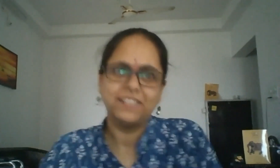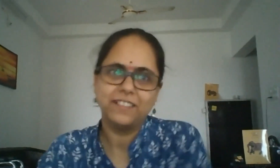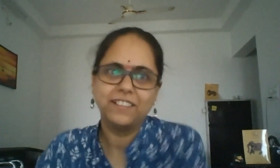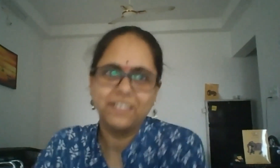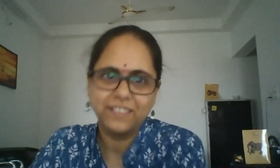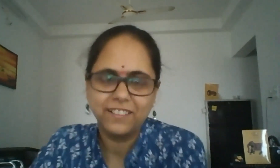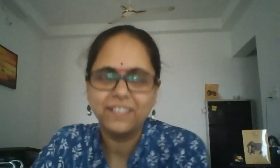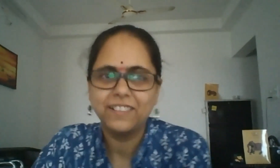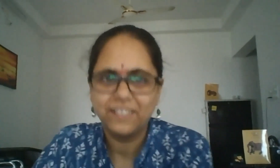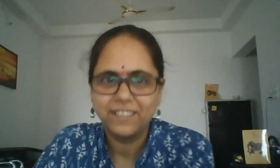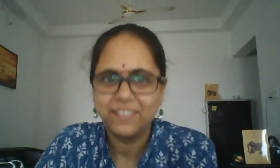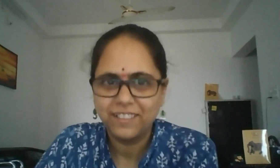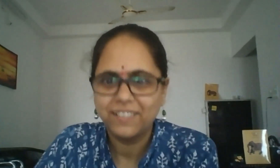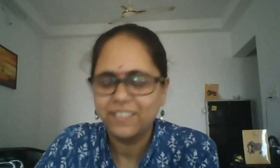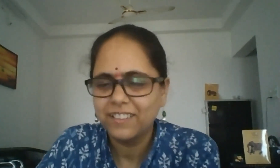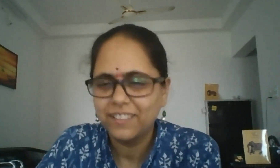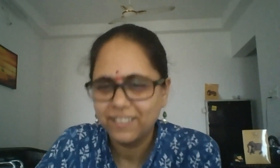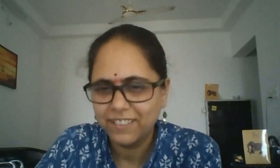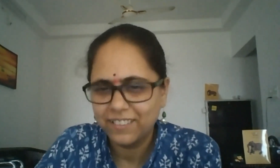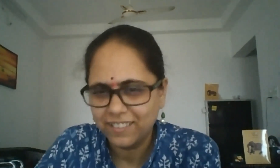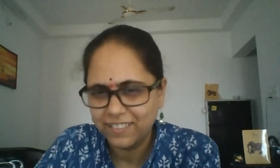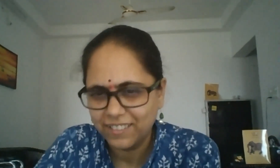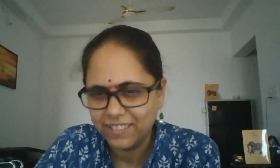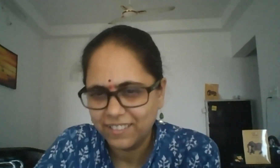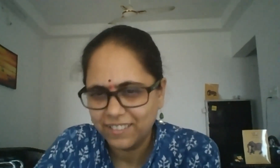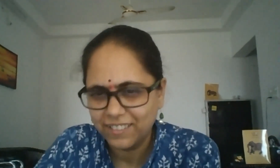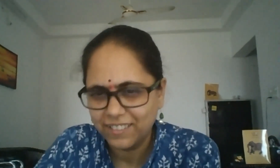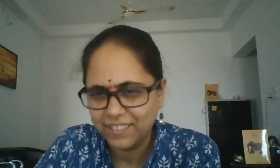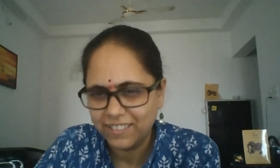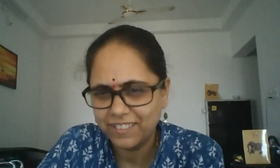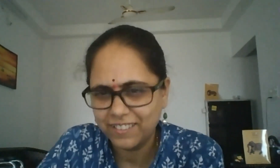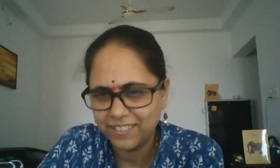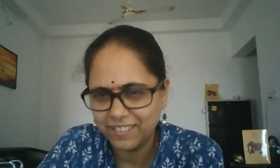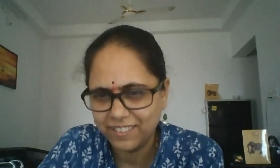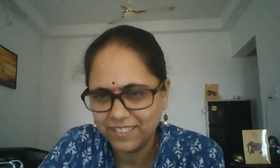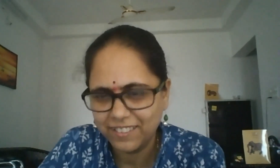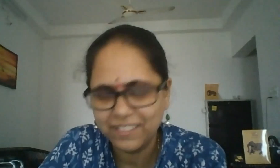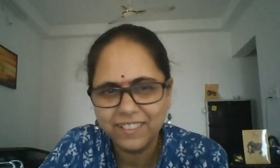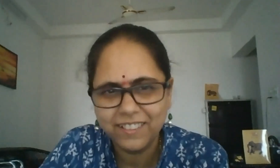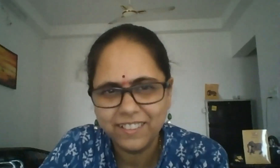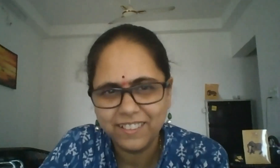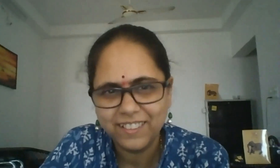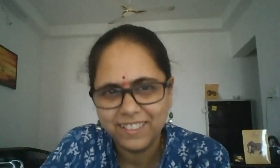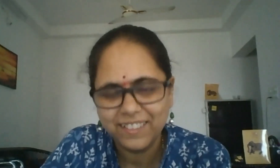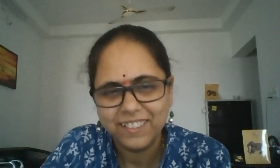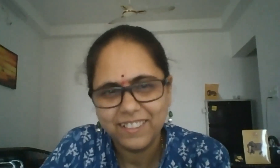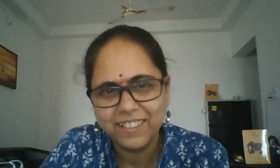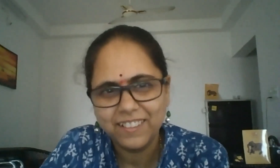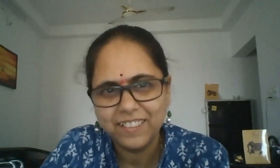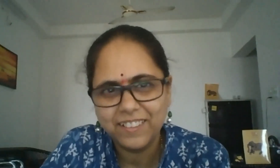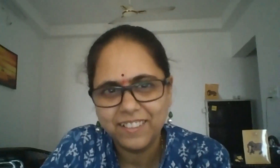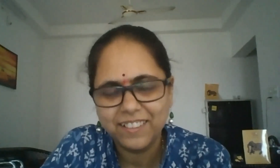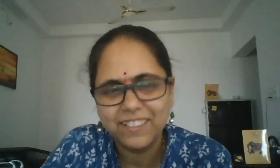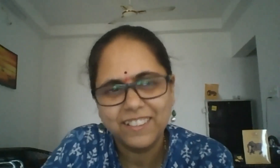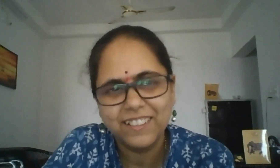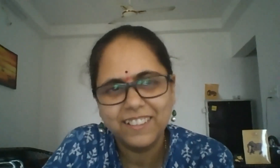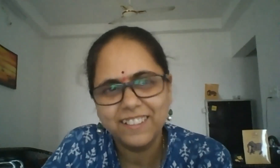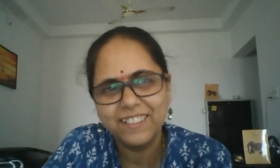course, and more serious sessions. And then this is it's like I think everybody would